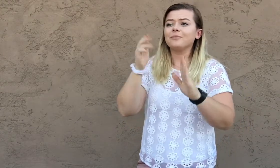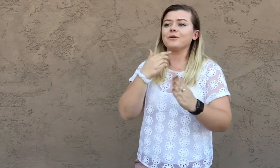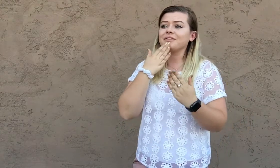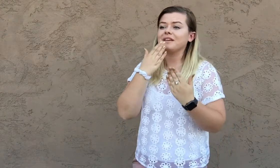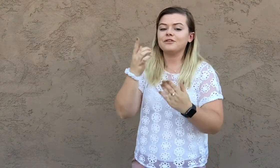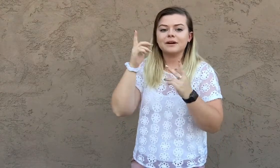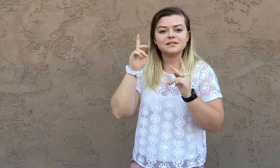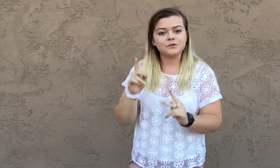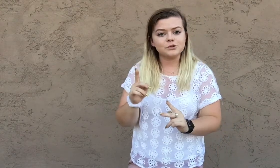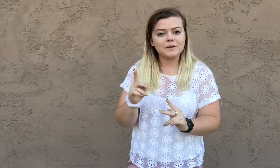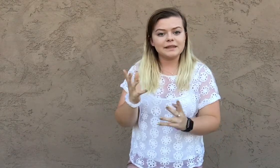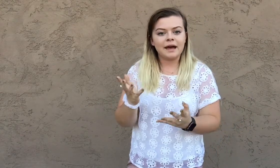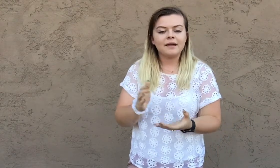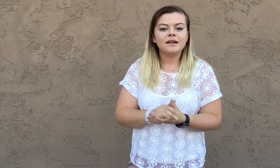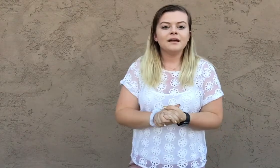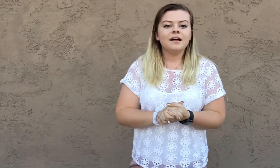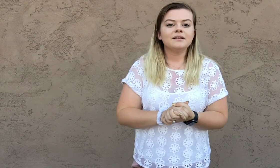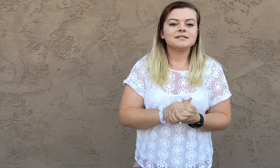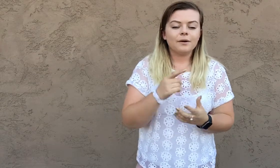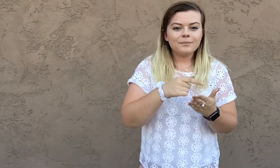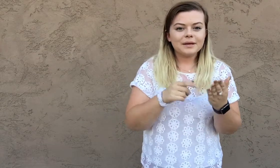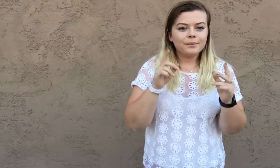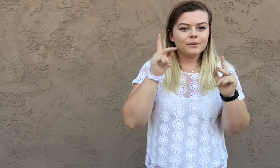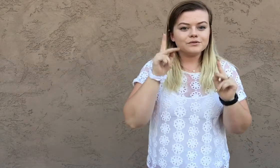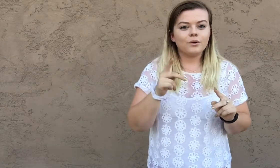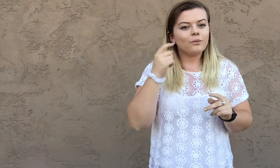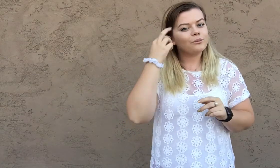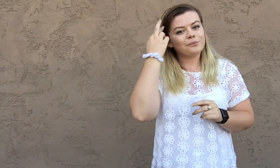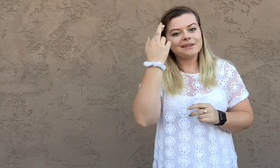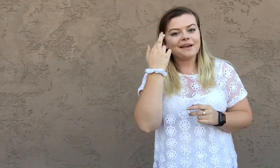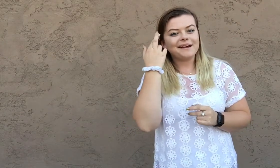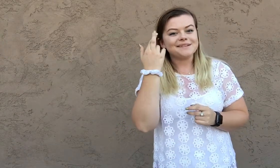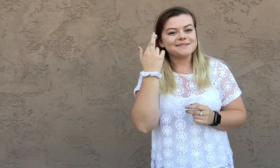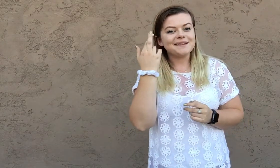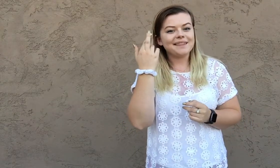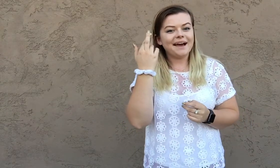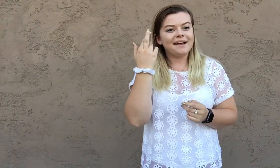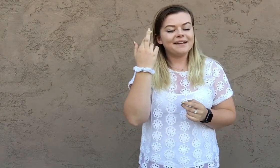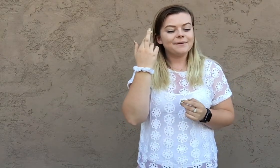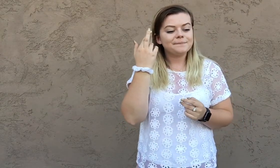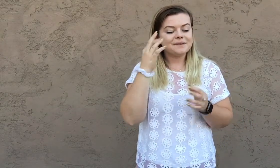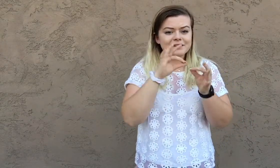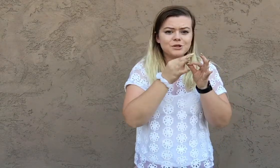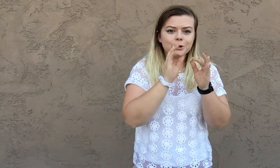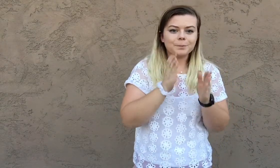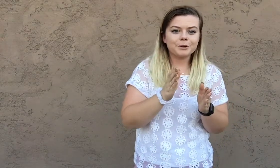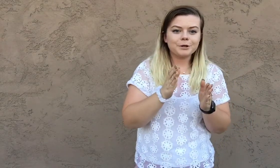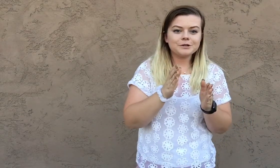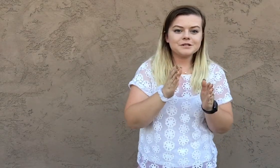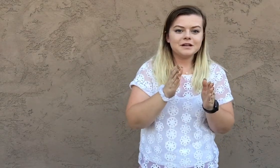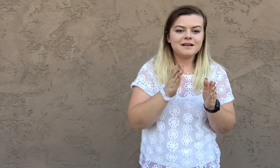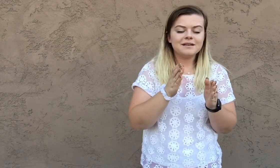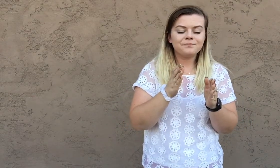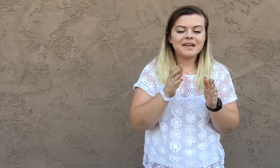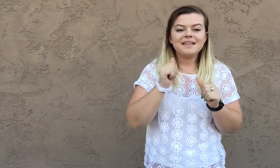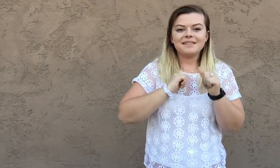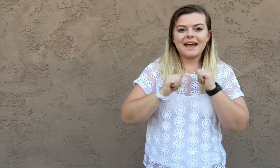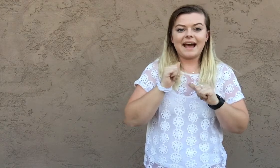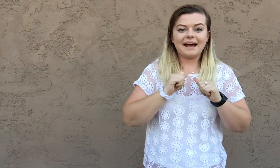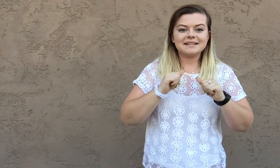incredible, thank you guys for doing that. Some people don't realize that interpreters, they act